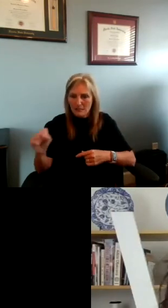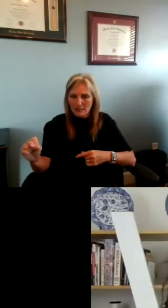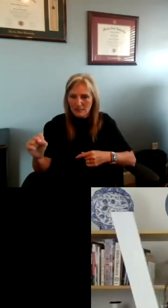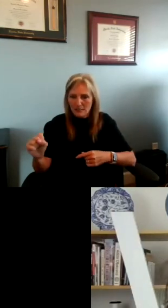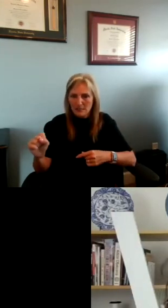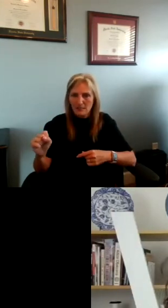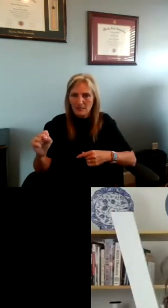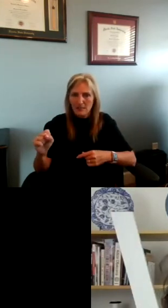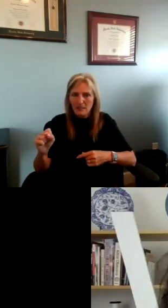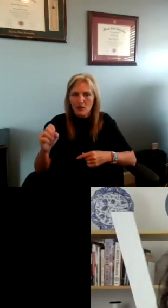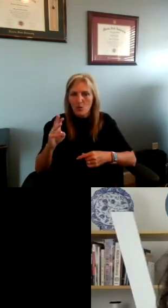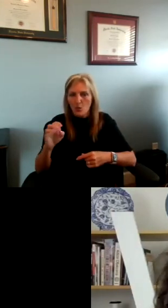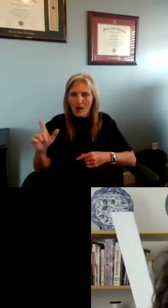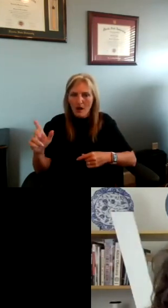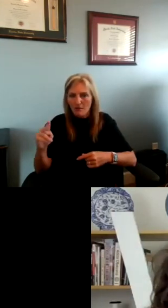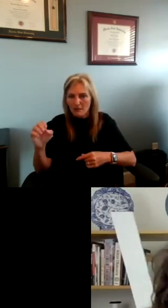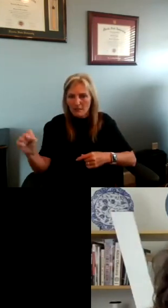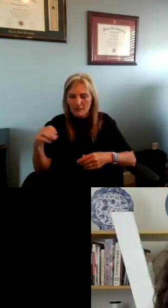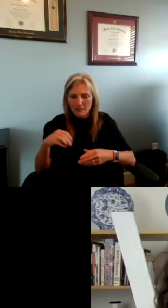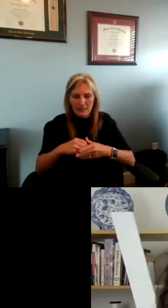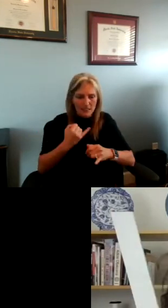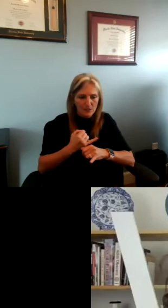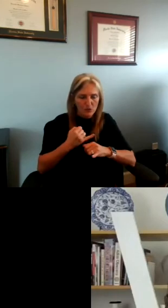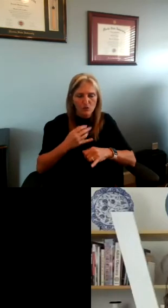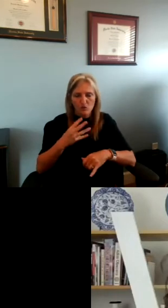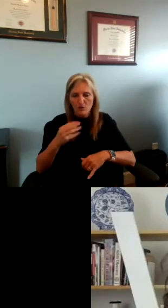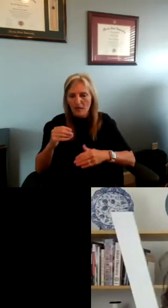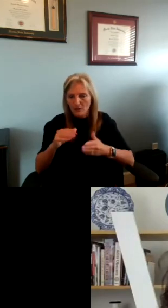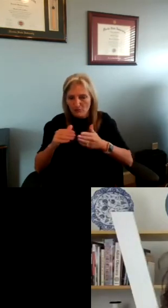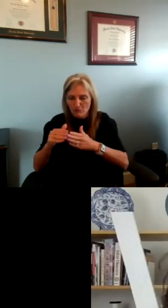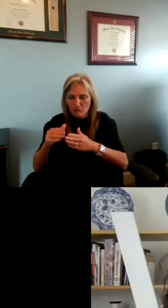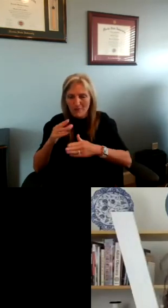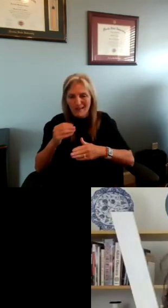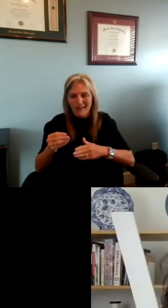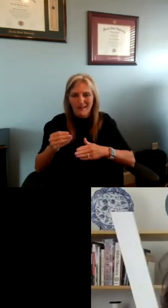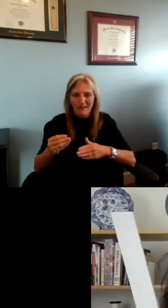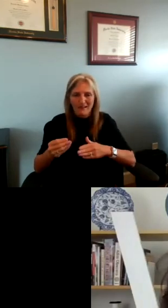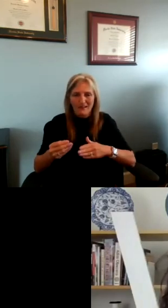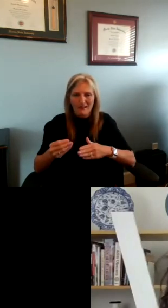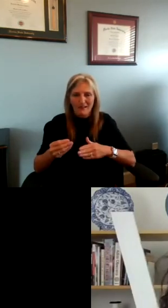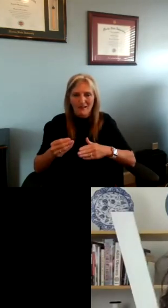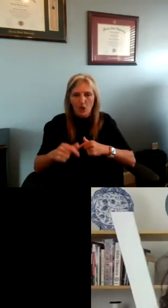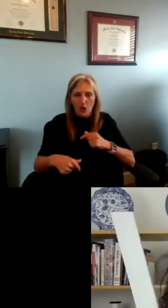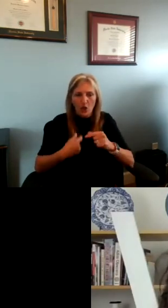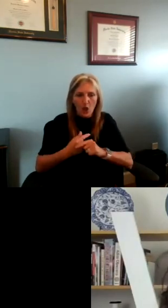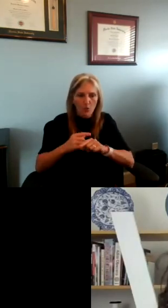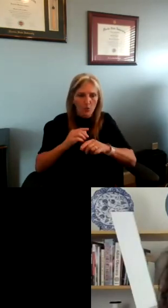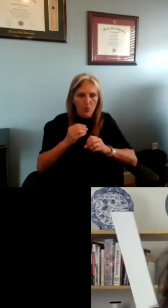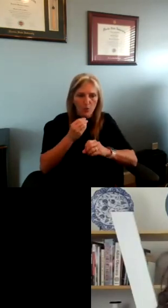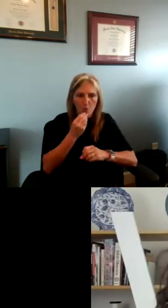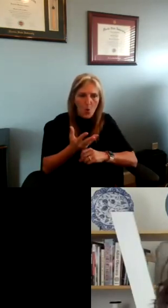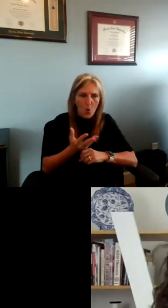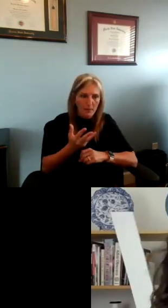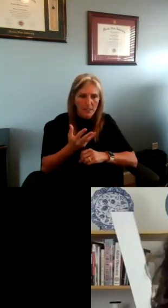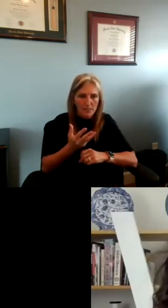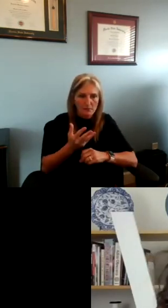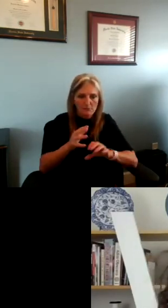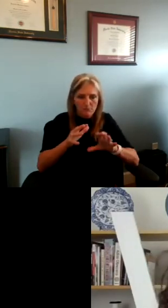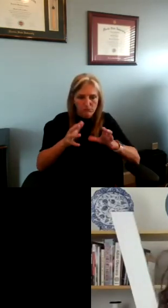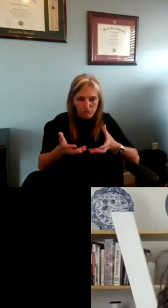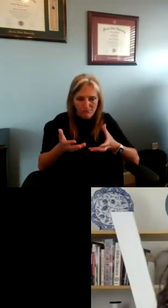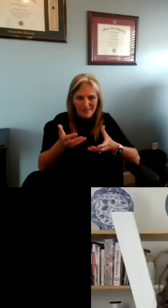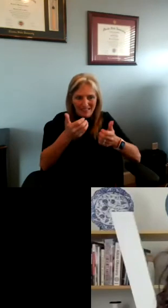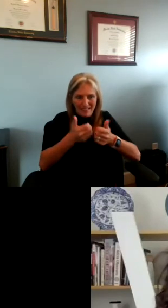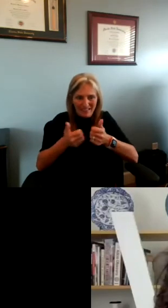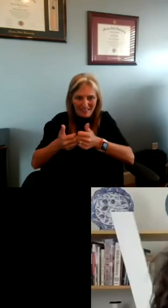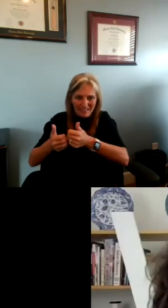these institutions, wellness in the community. And then there's this overlay of global warming where every community